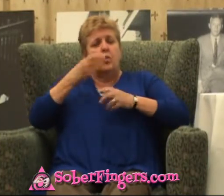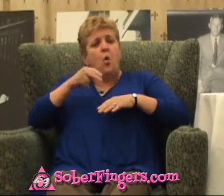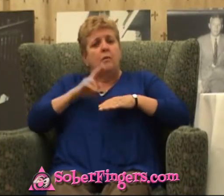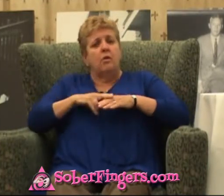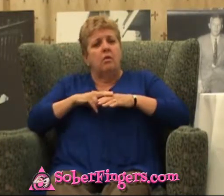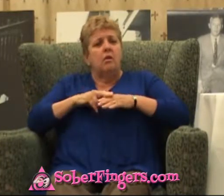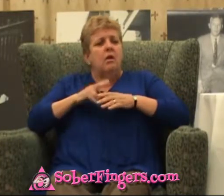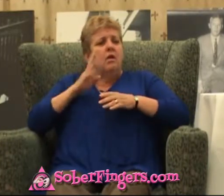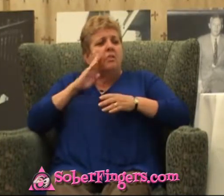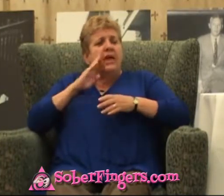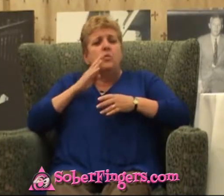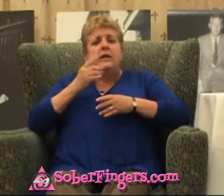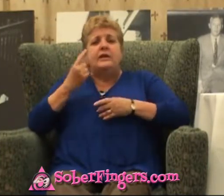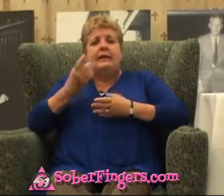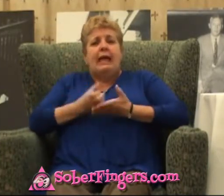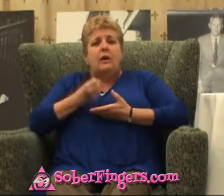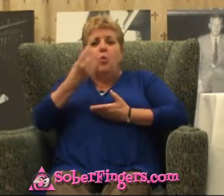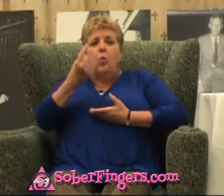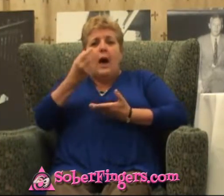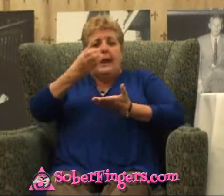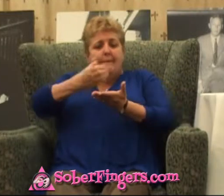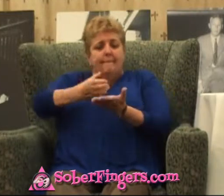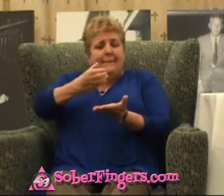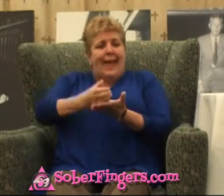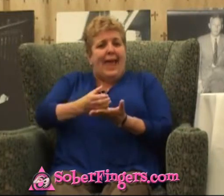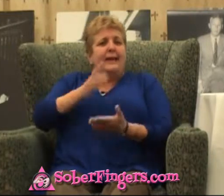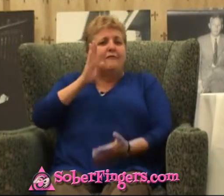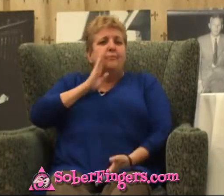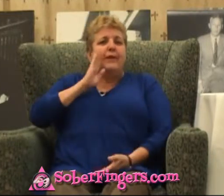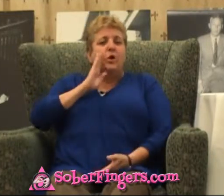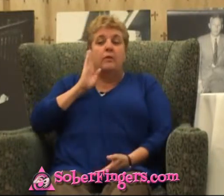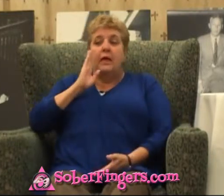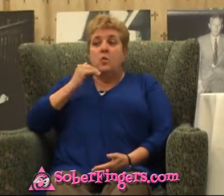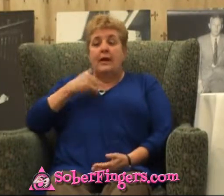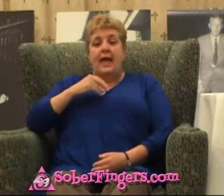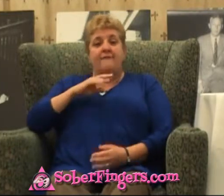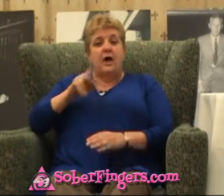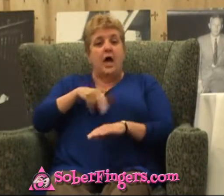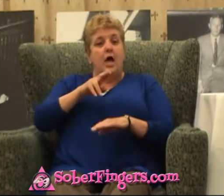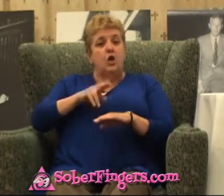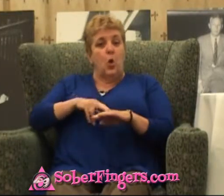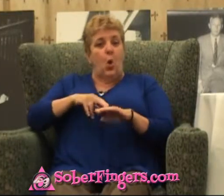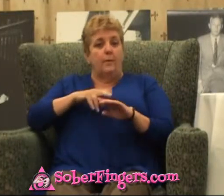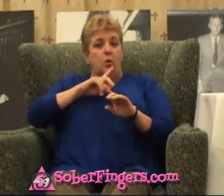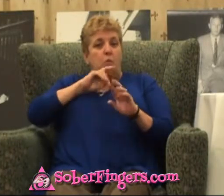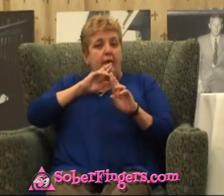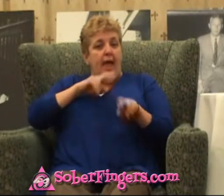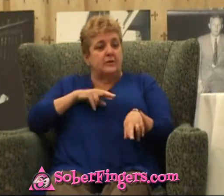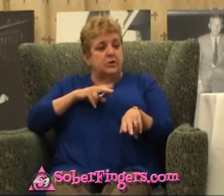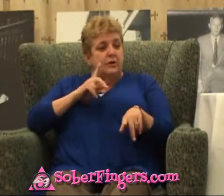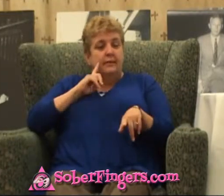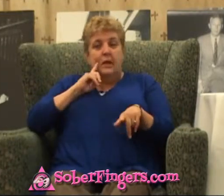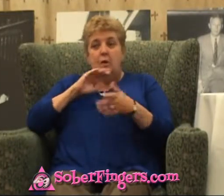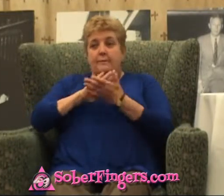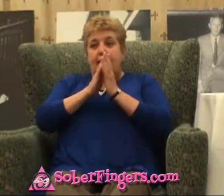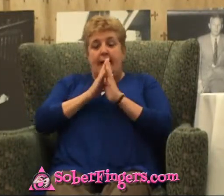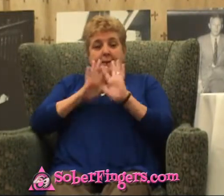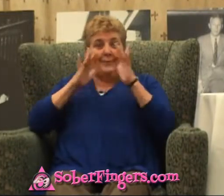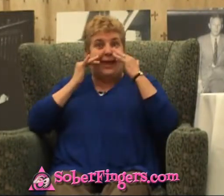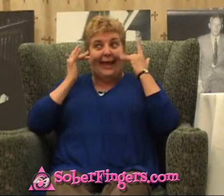through their single beer, and they would be having a normal reaction. They'd be getting giggly, they'd be getting flirty, they'd be having fun.